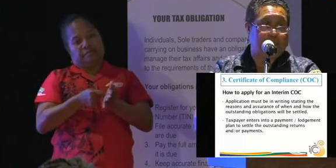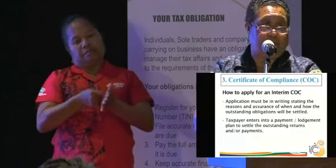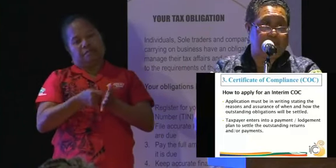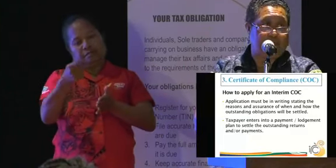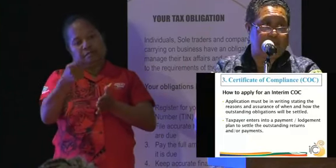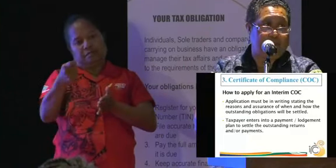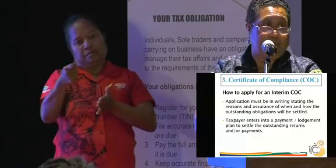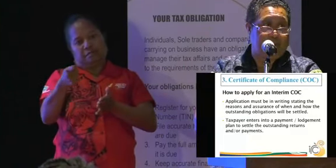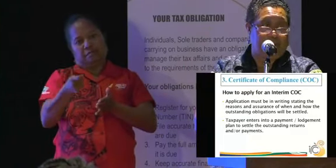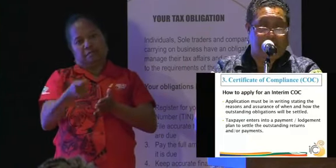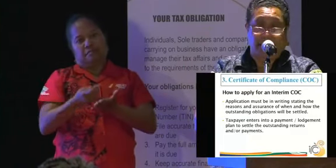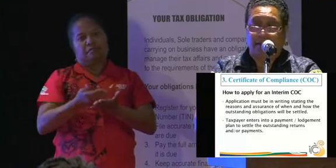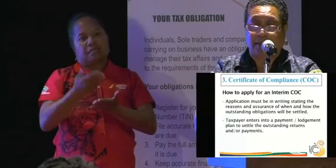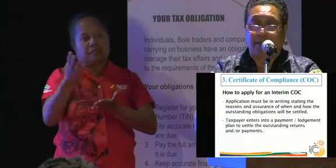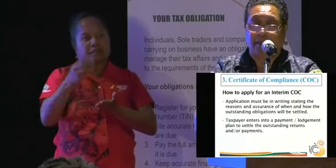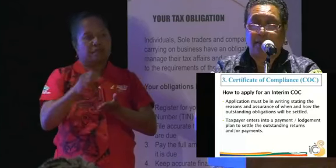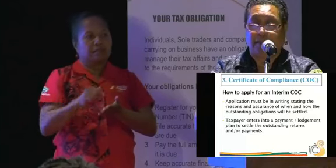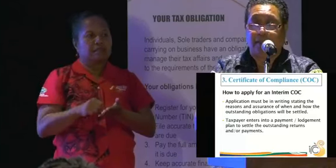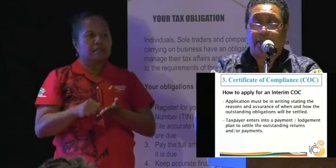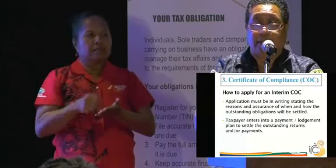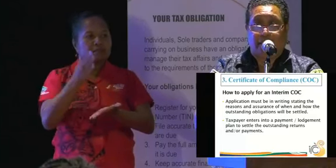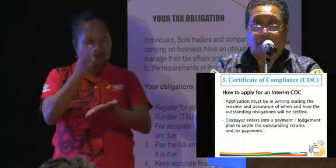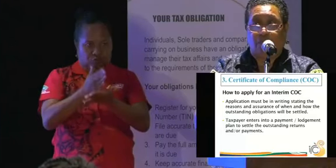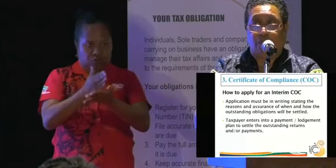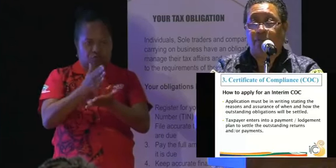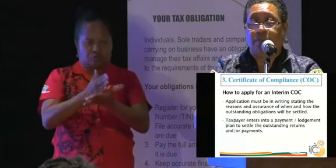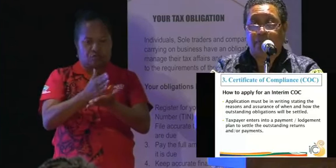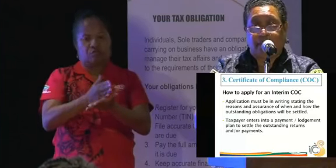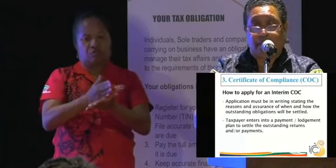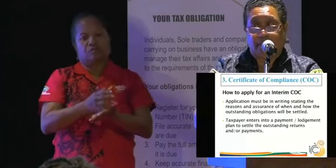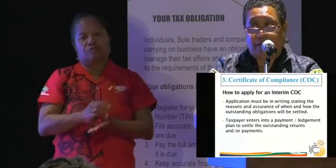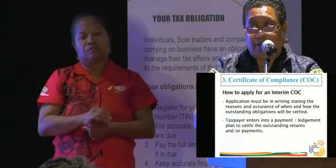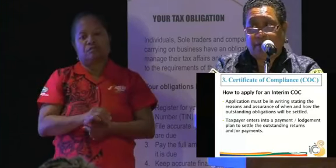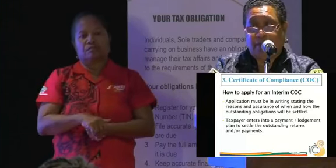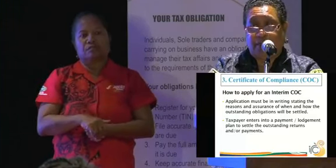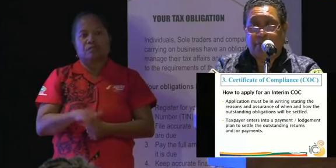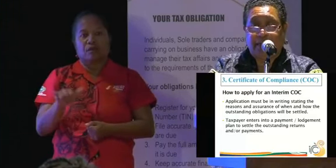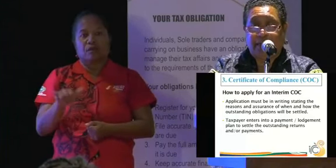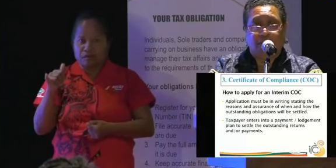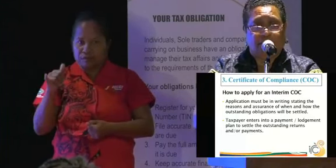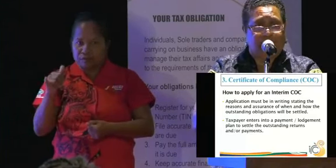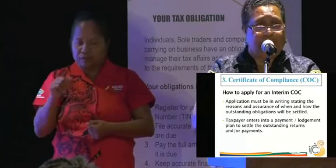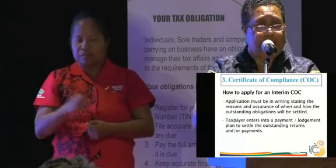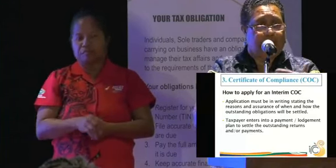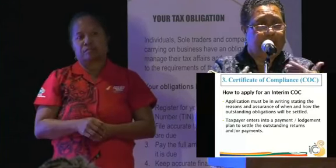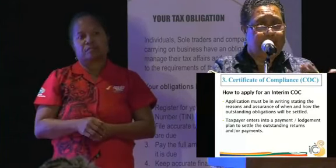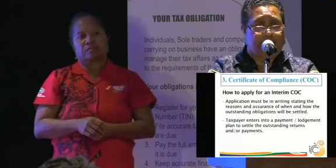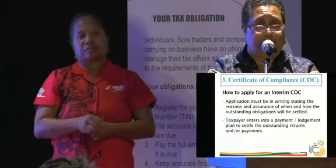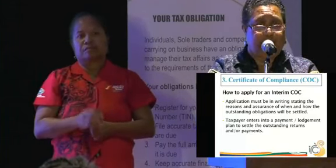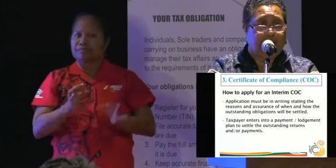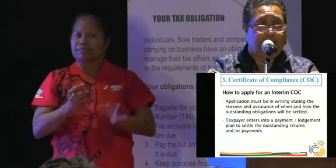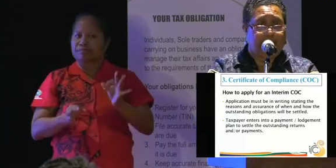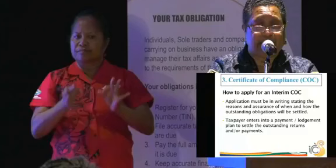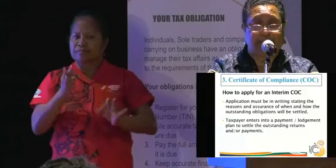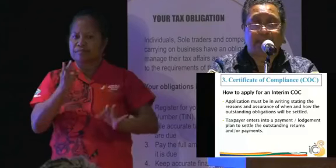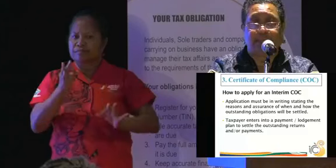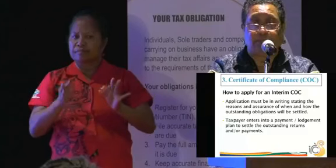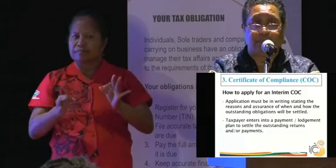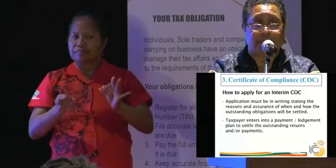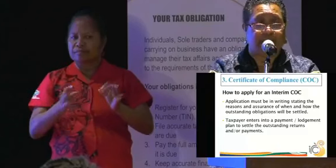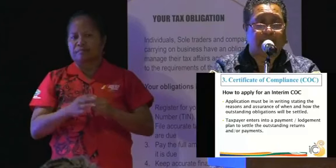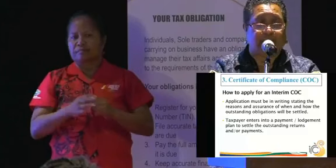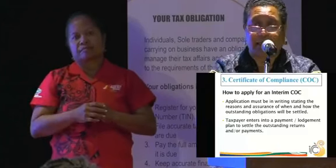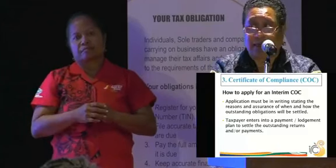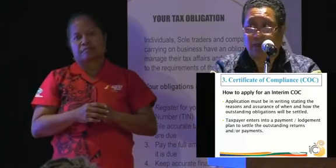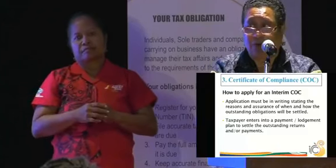be settled. Okay? Or depending on the extent